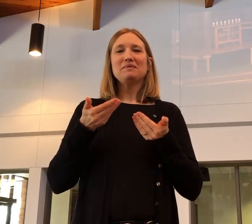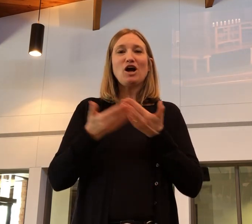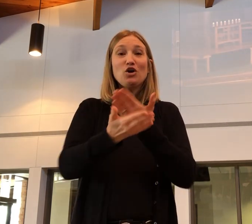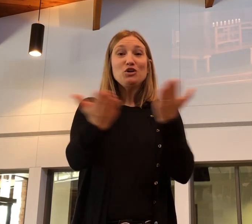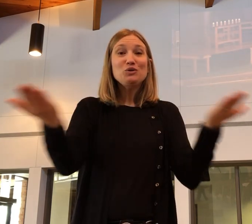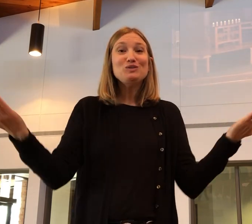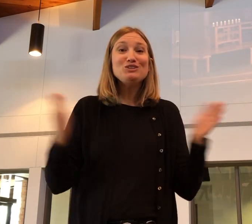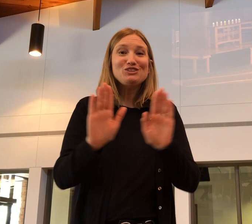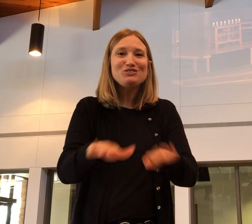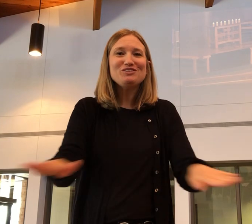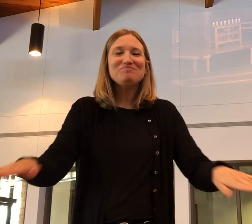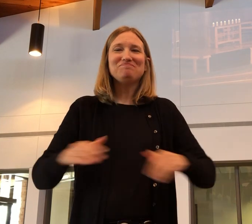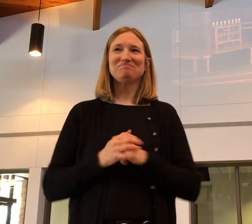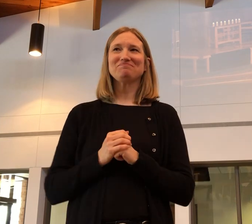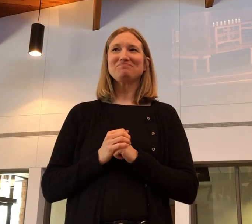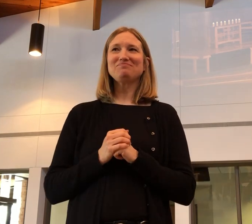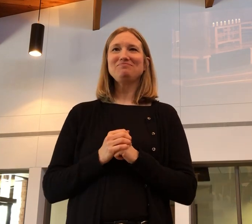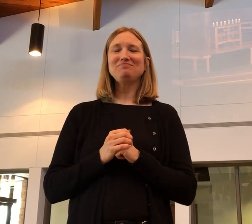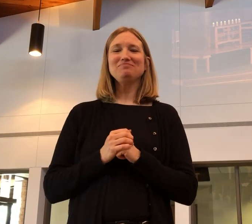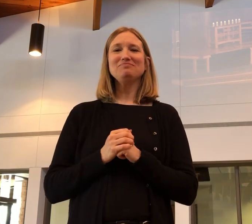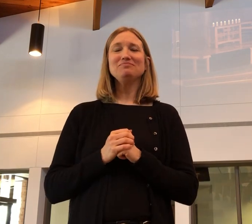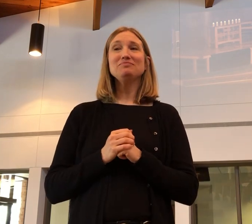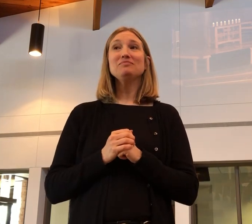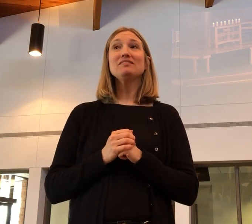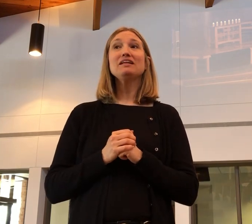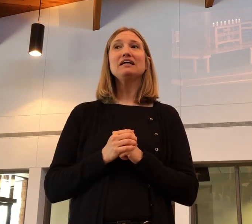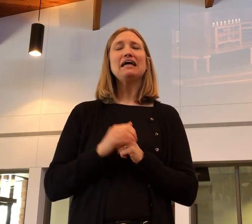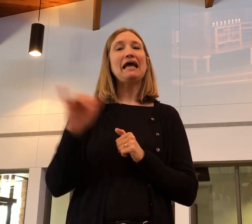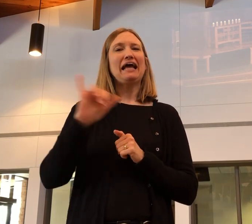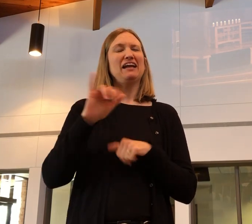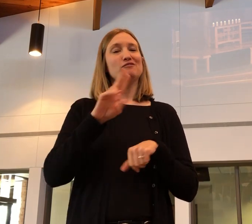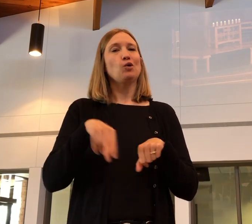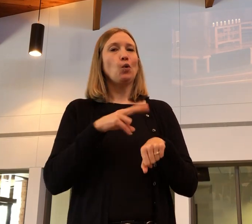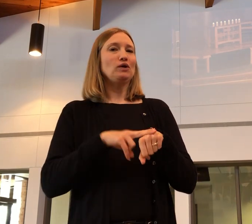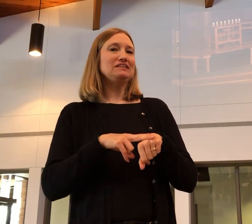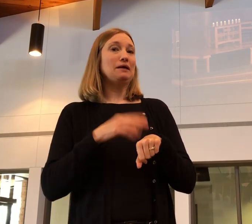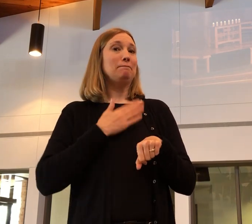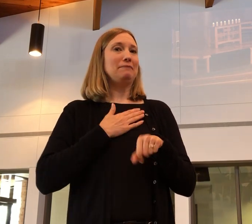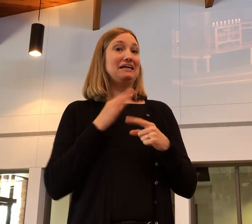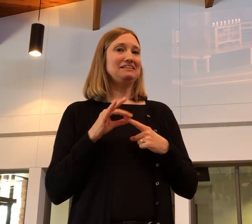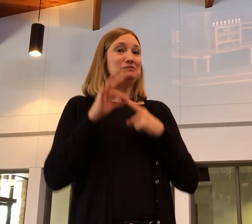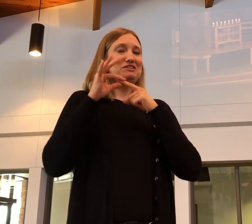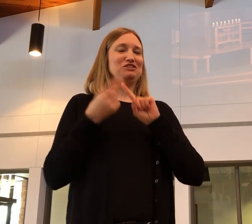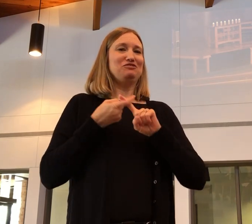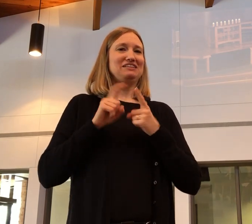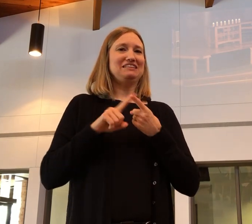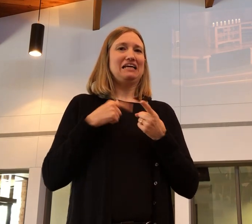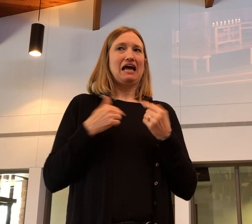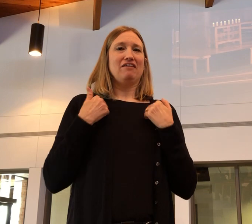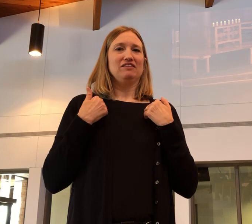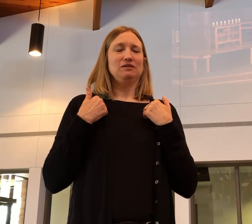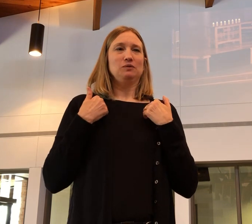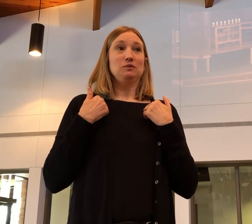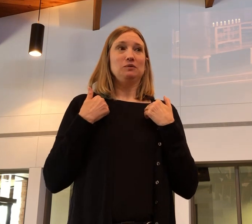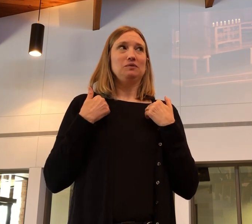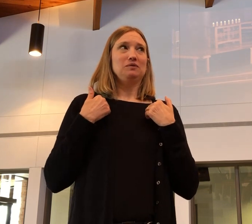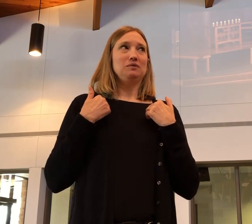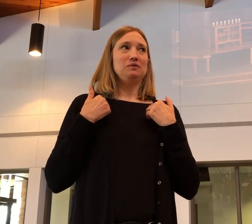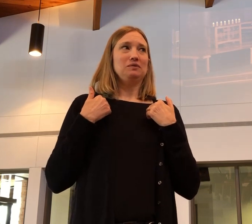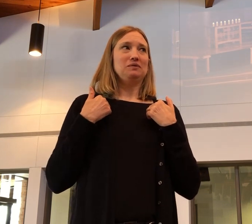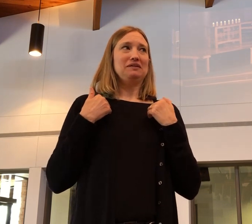all you little ones with us today, and of course, my special friends I have.